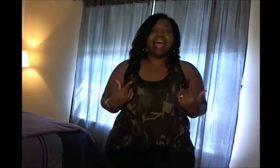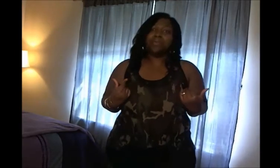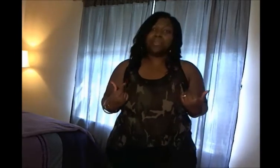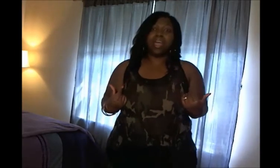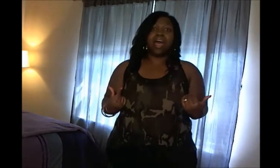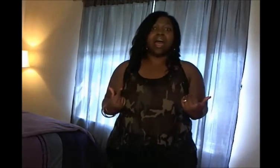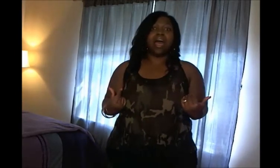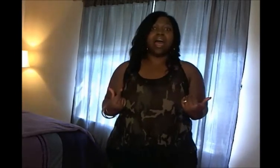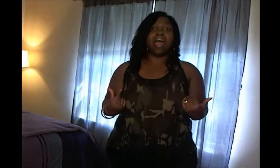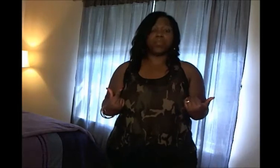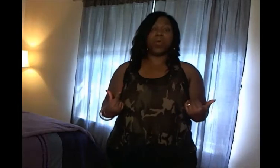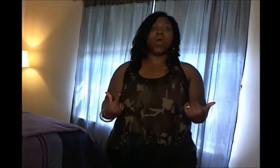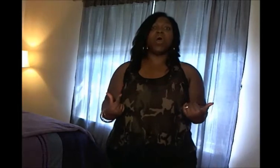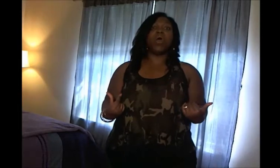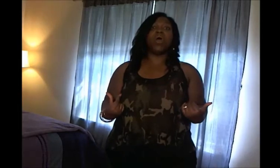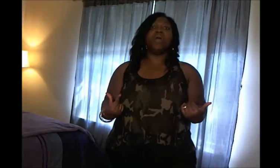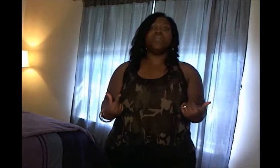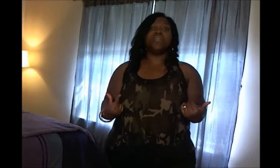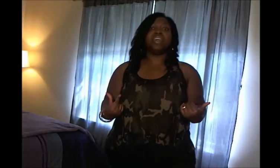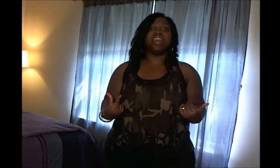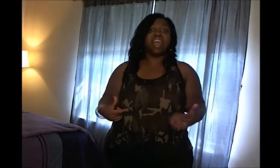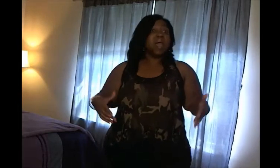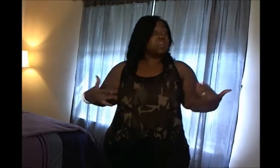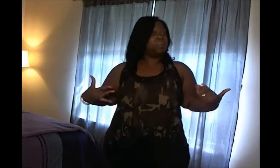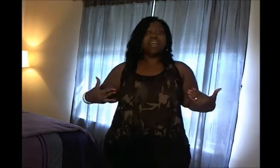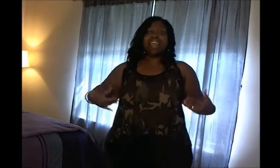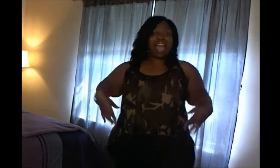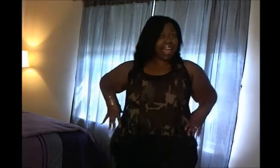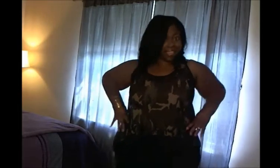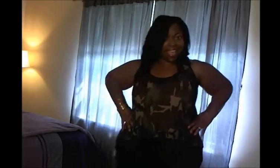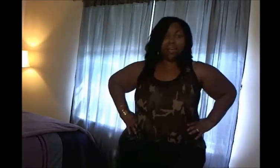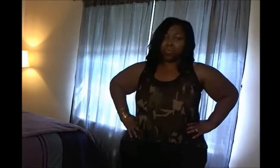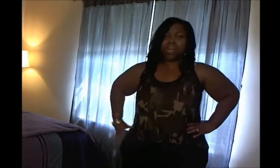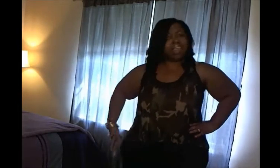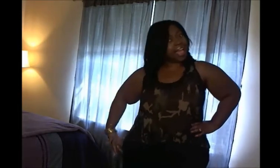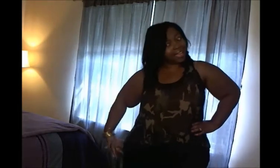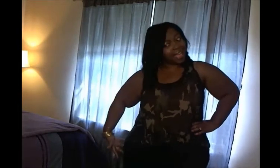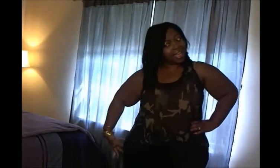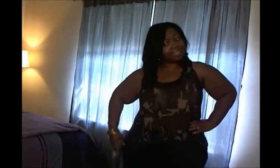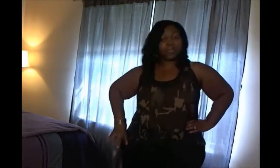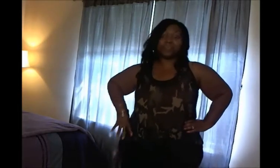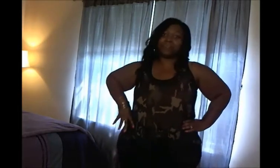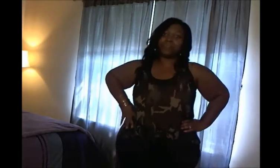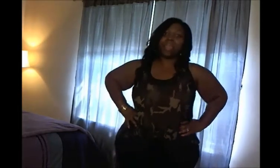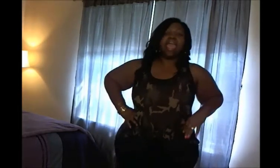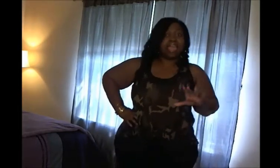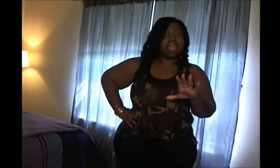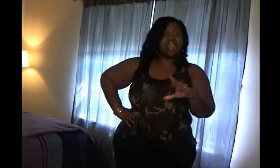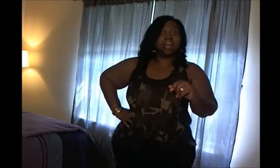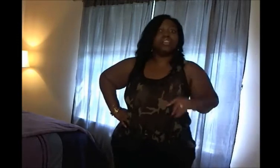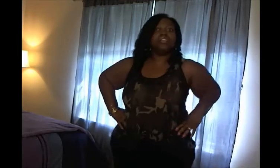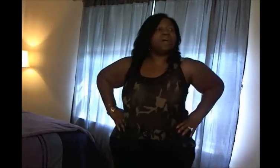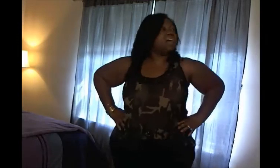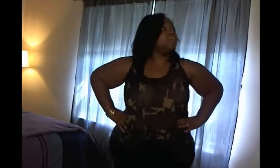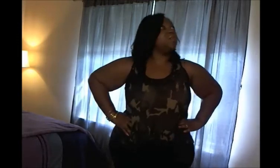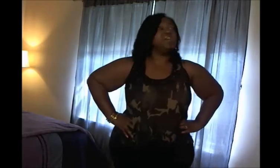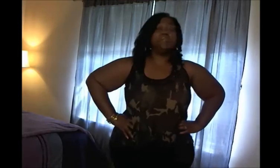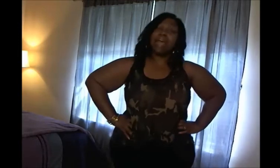I'm not perfect, but I got what I got. And I'll do my very